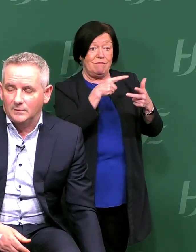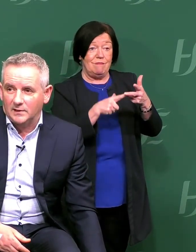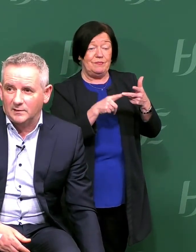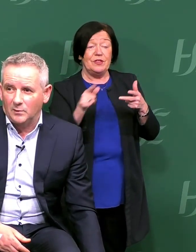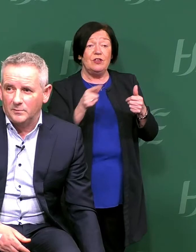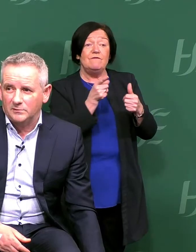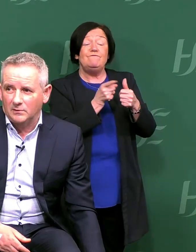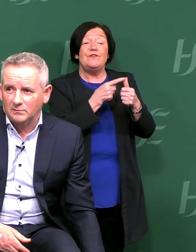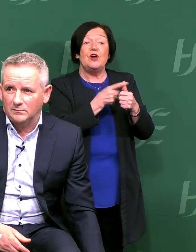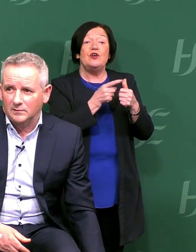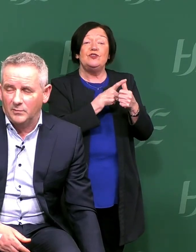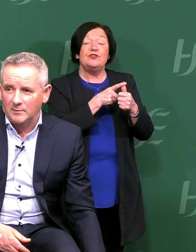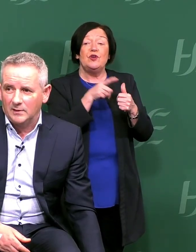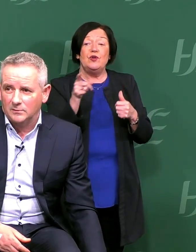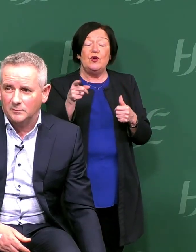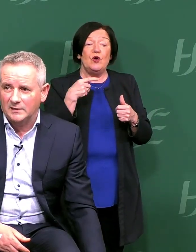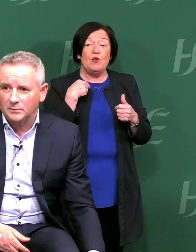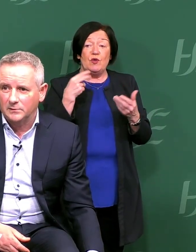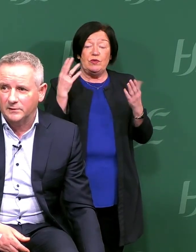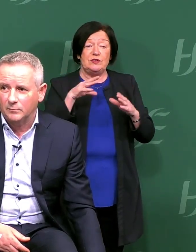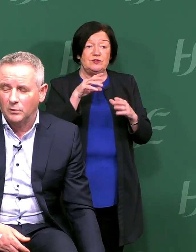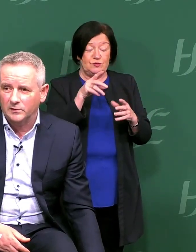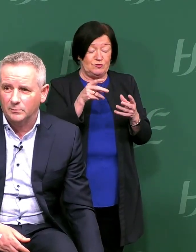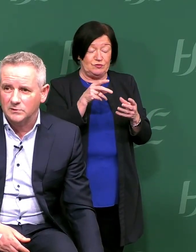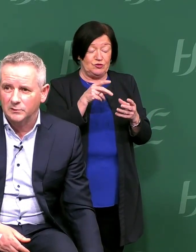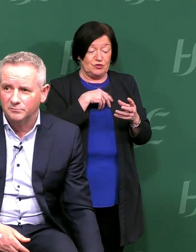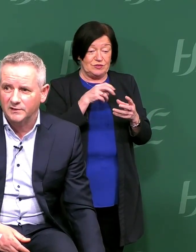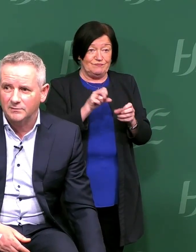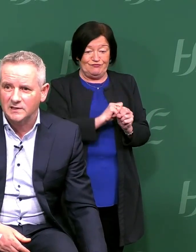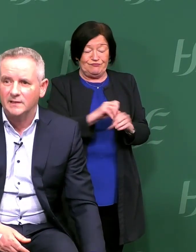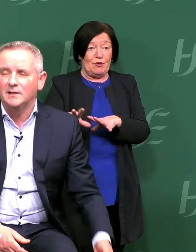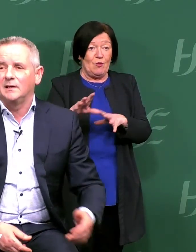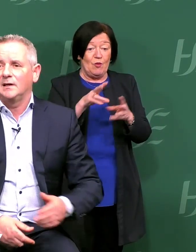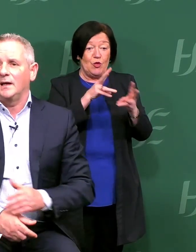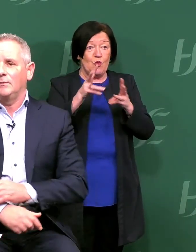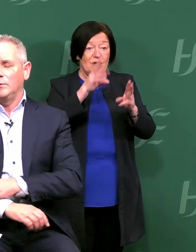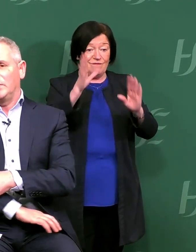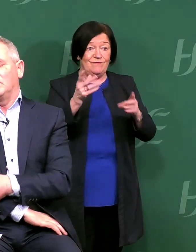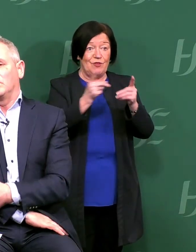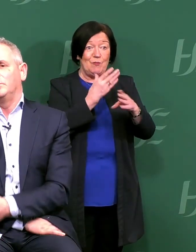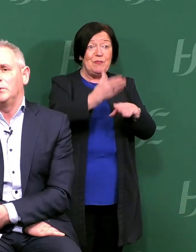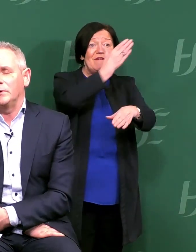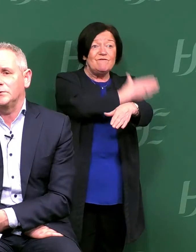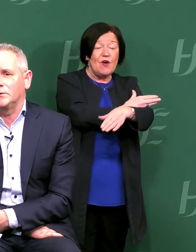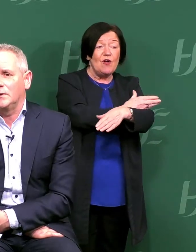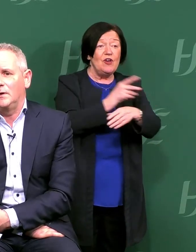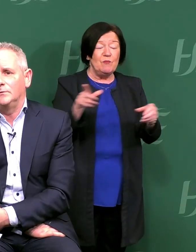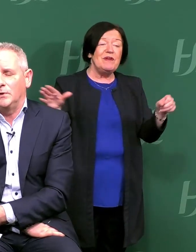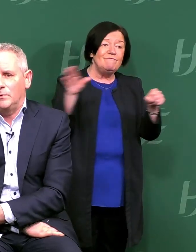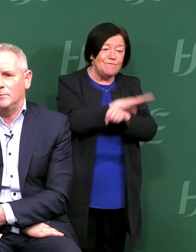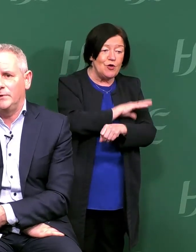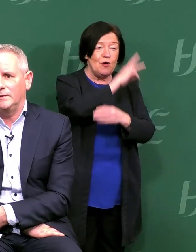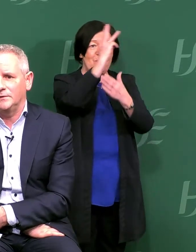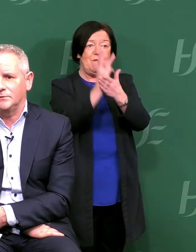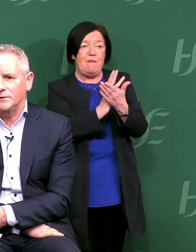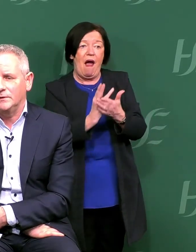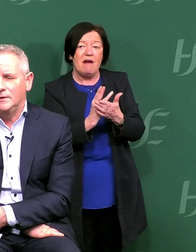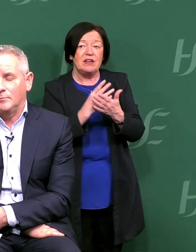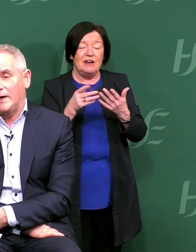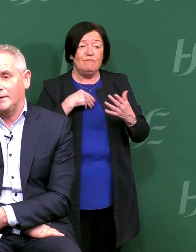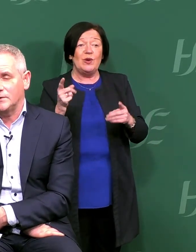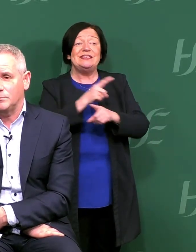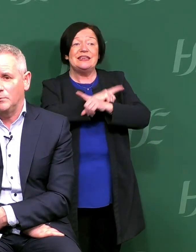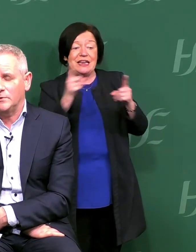part, we certainly won't be throwing the baby out of the bathwater, and work that was done previously will be a core component of what we'll build into